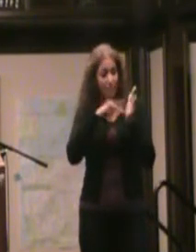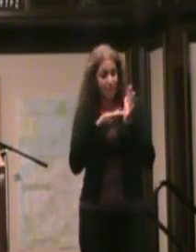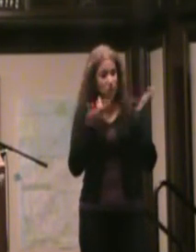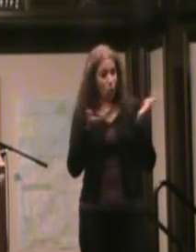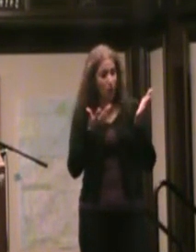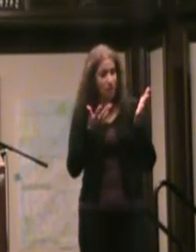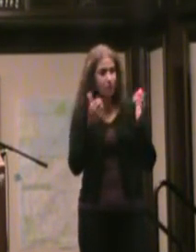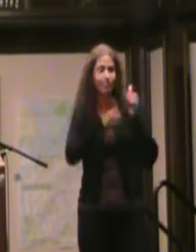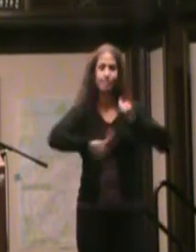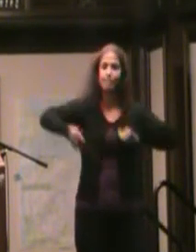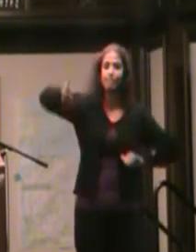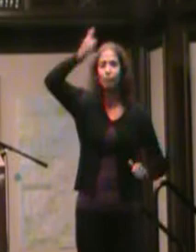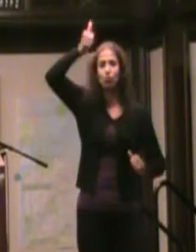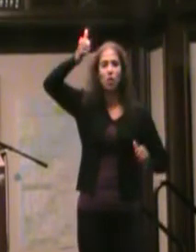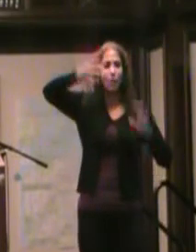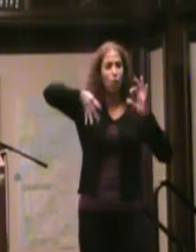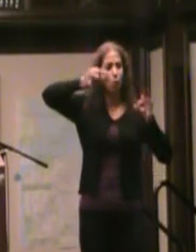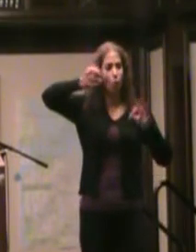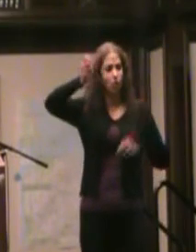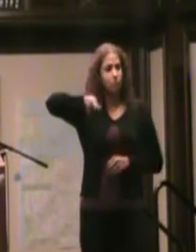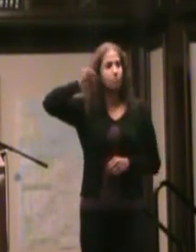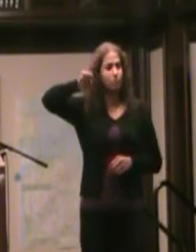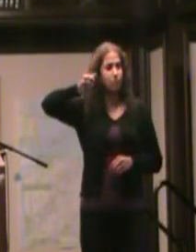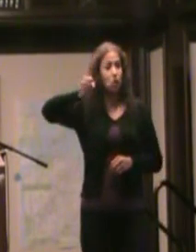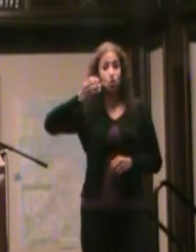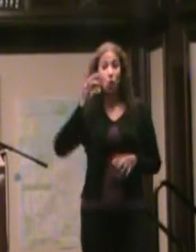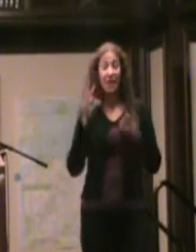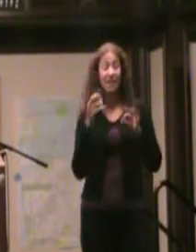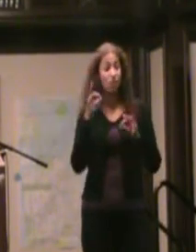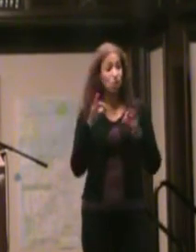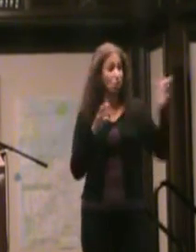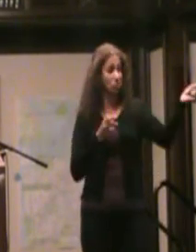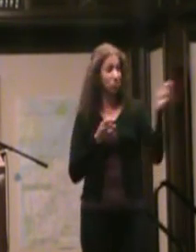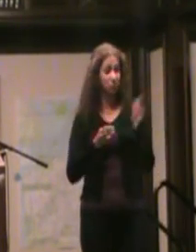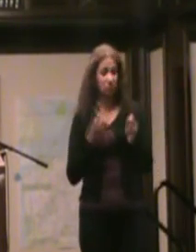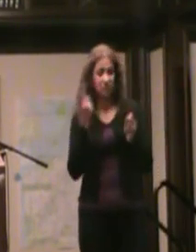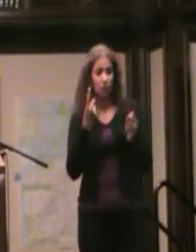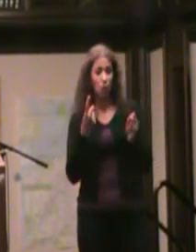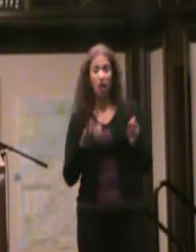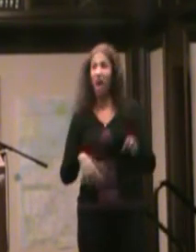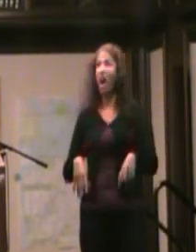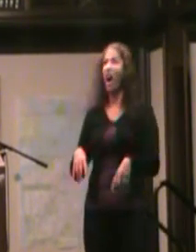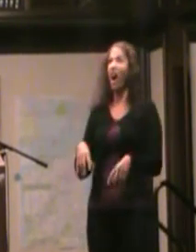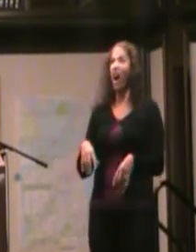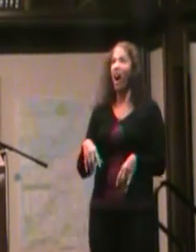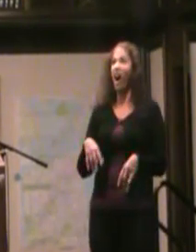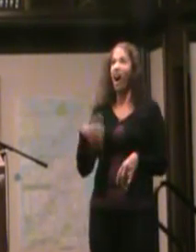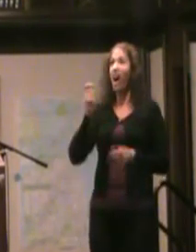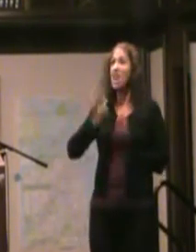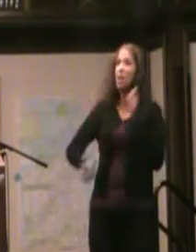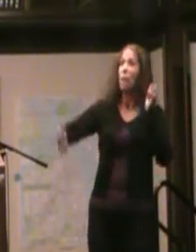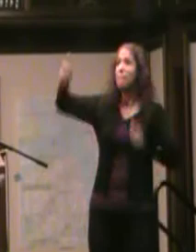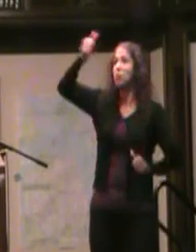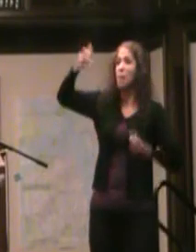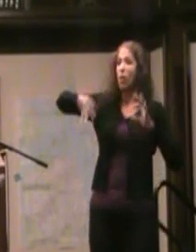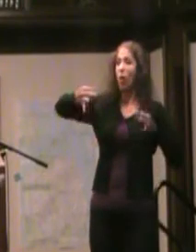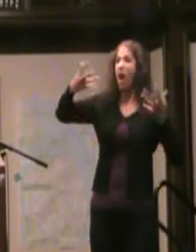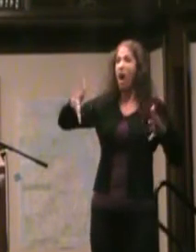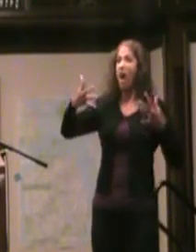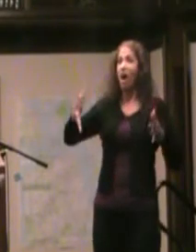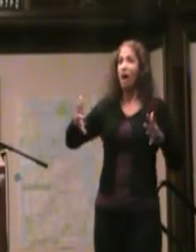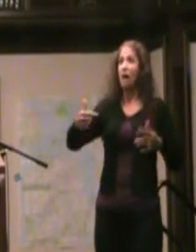you bring somebody for their first appearance, oh my God, the Supreme Court already? I'm in big